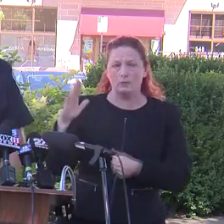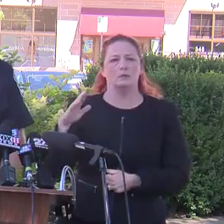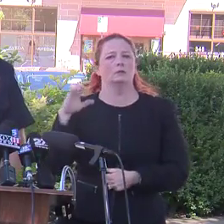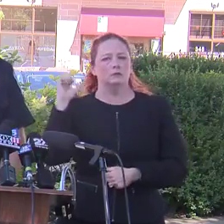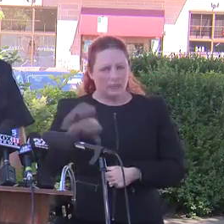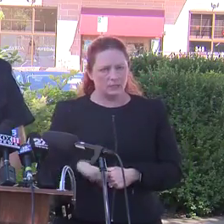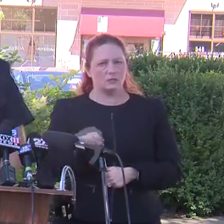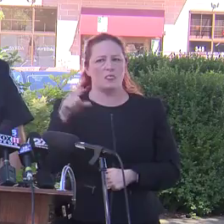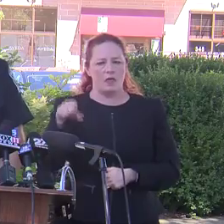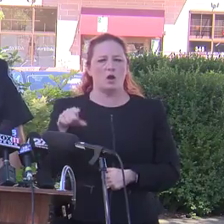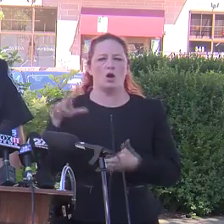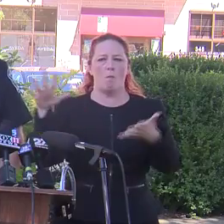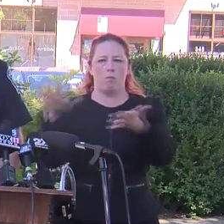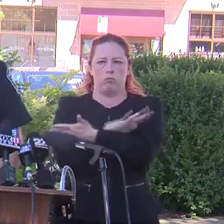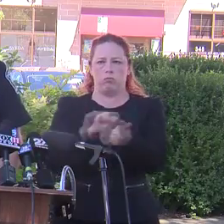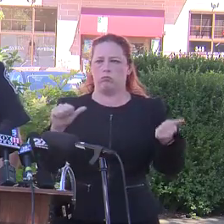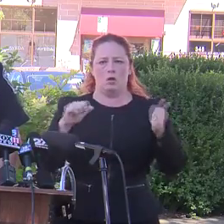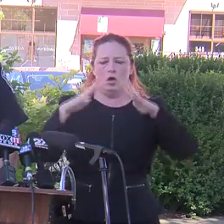classified as destroyed.